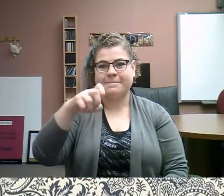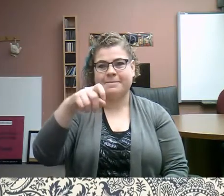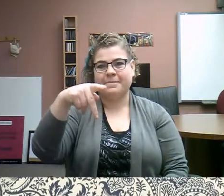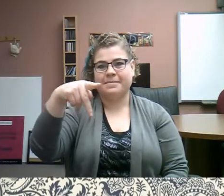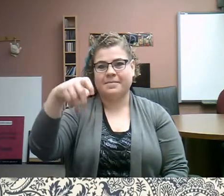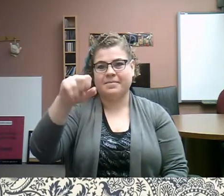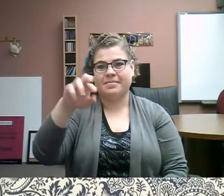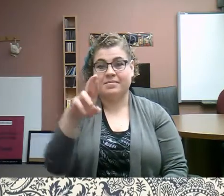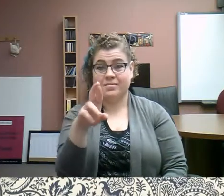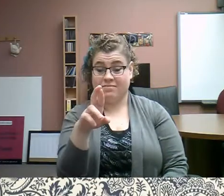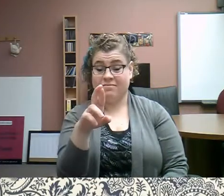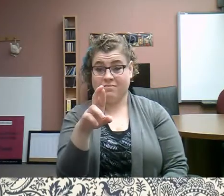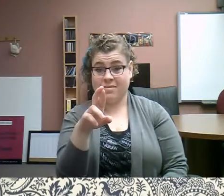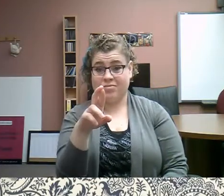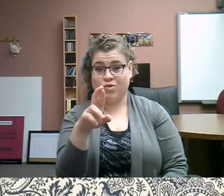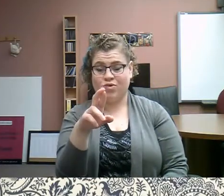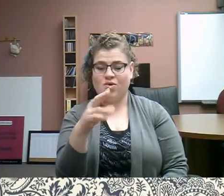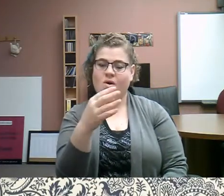Pepper.